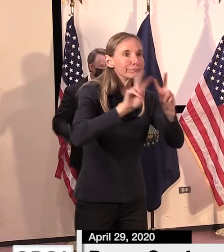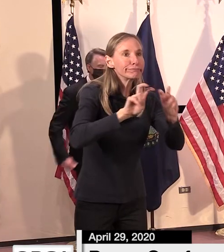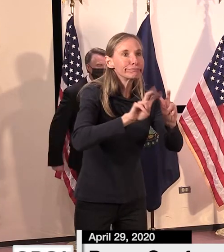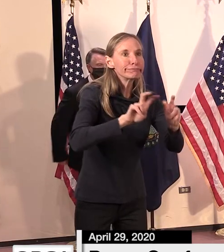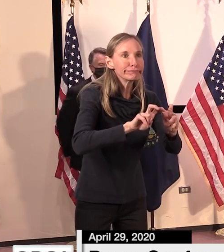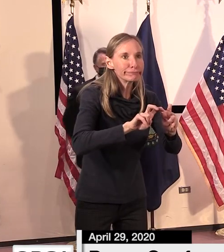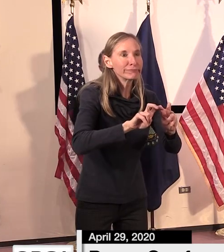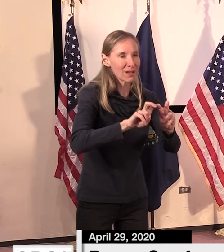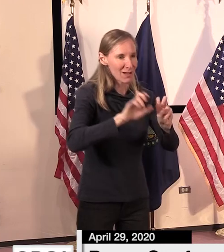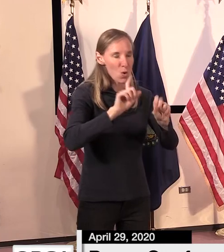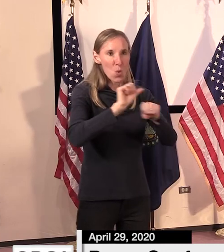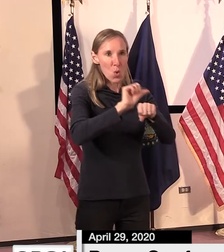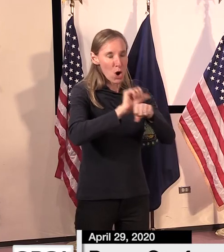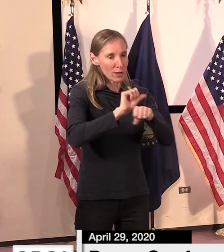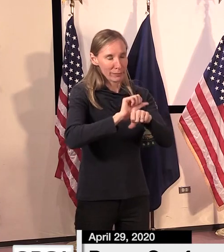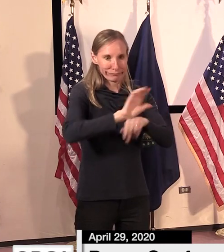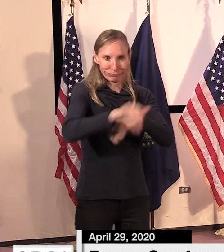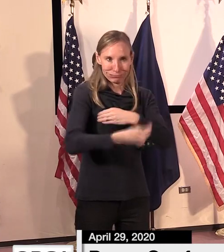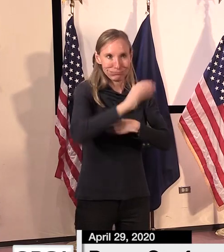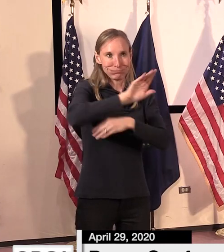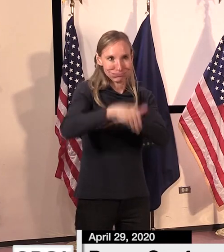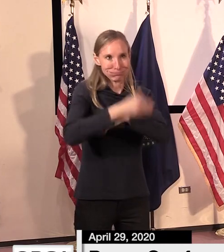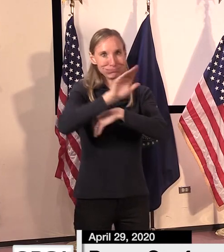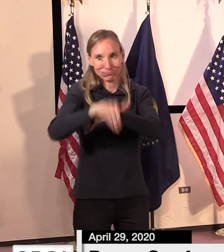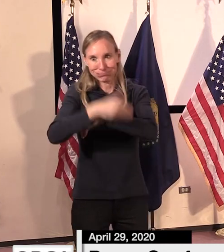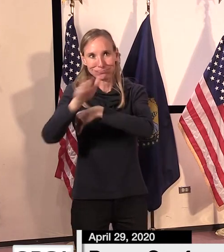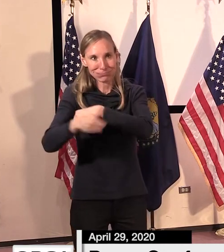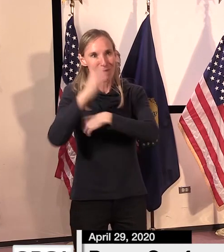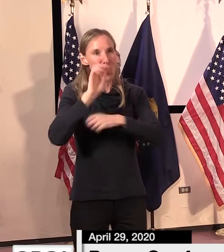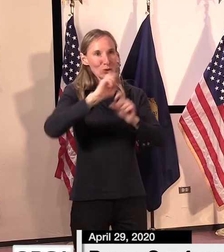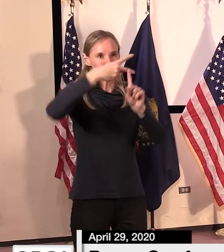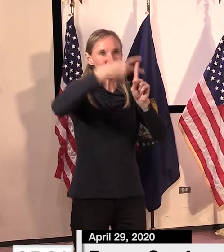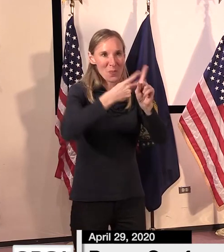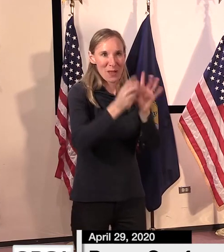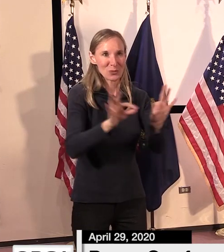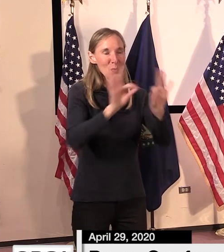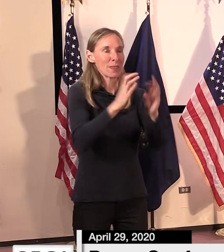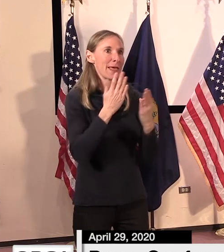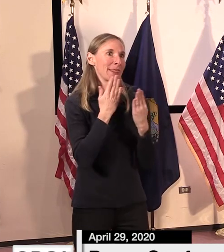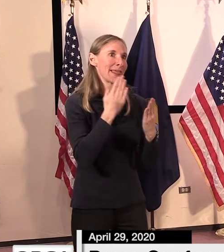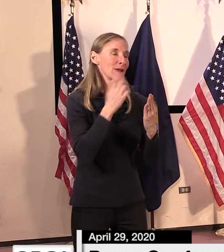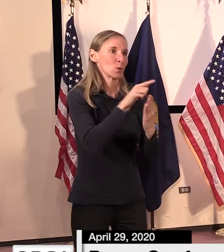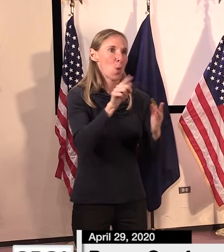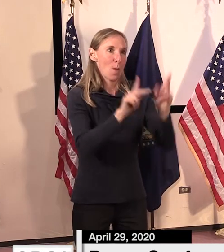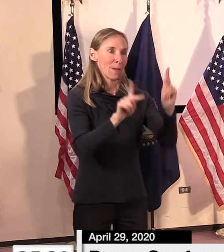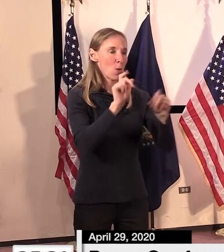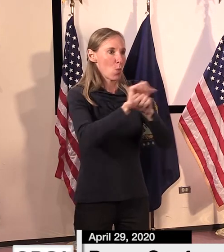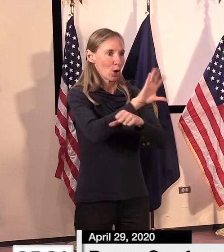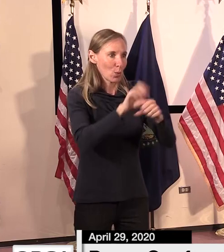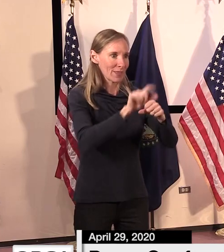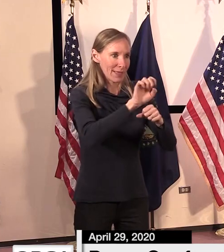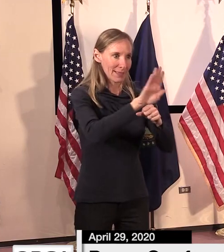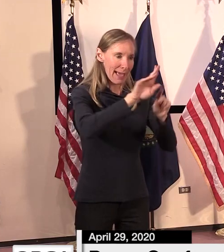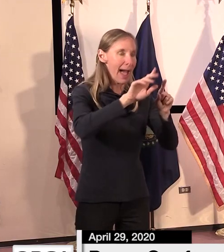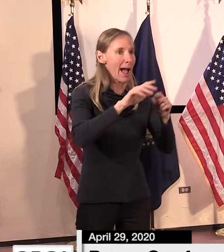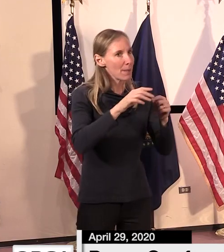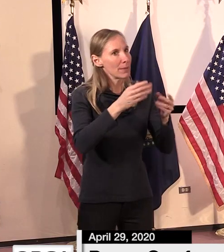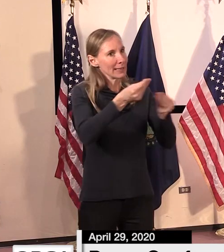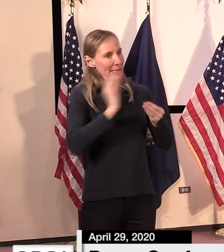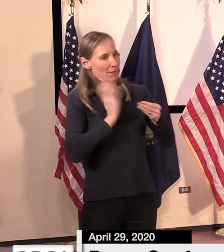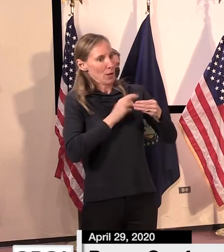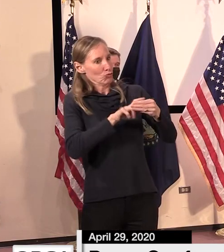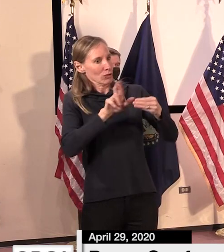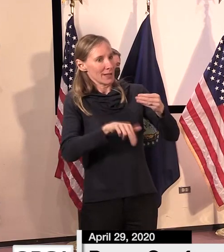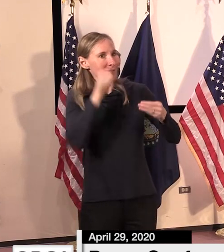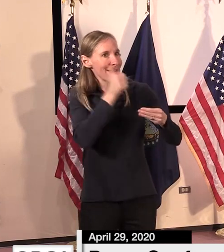want to publicly recognize and thank this experienced and committed team for their Herculean efforts. And I also wish